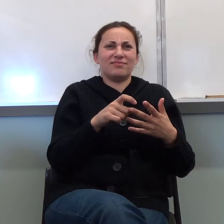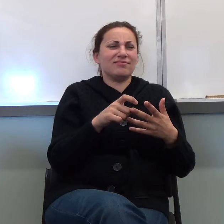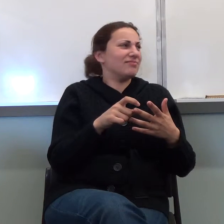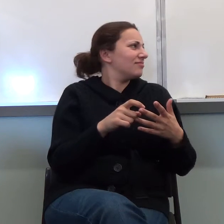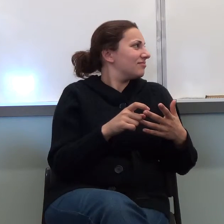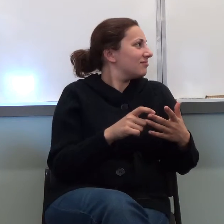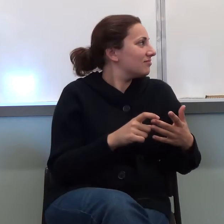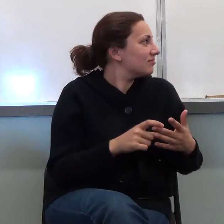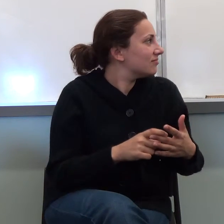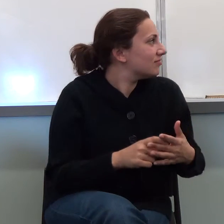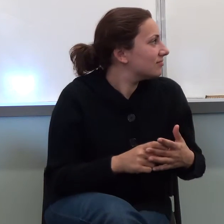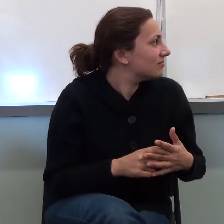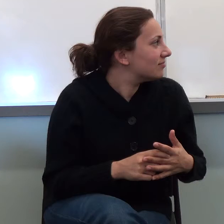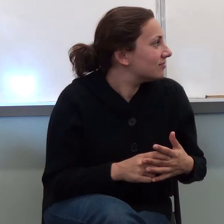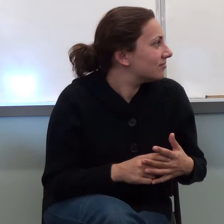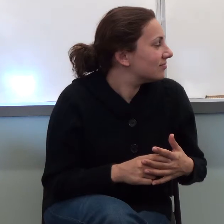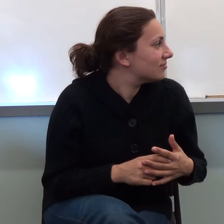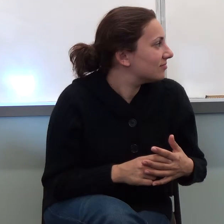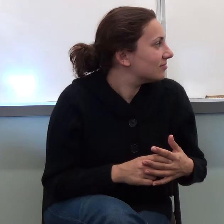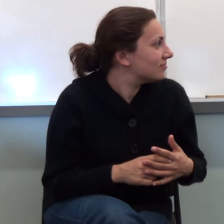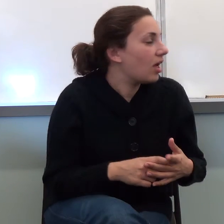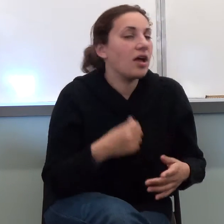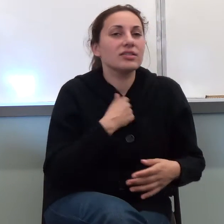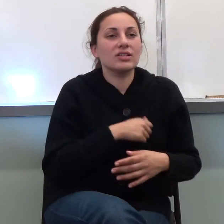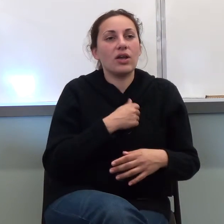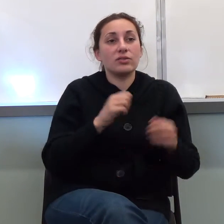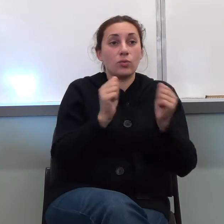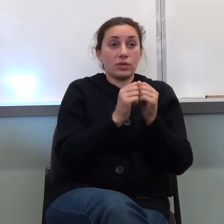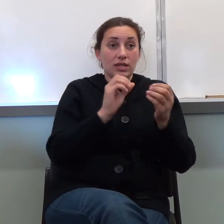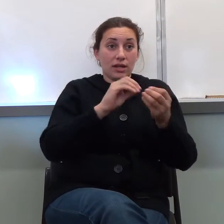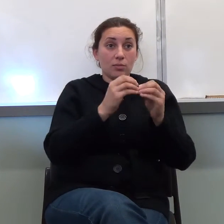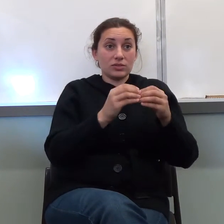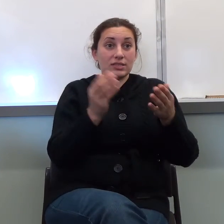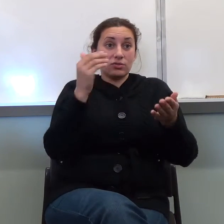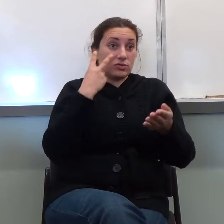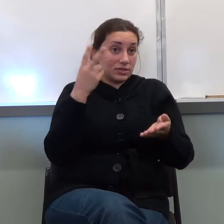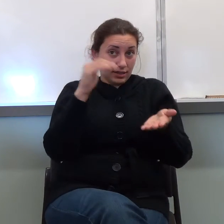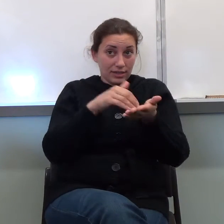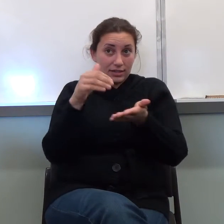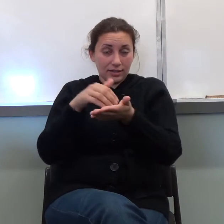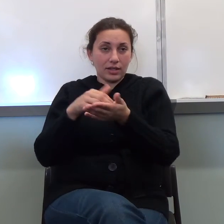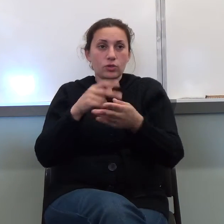That's the thing that happens with these repeaters. You keep it in fraction form until the very